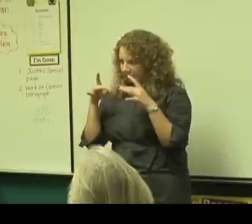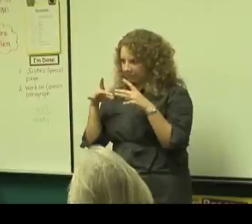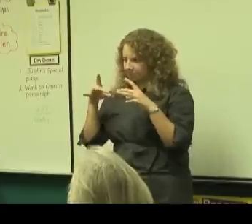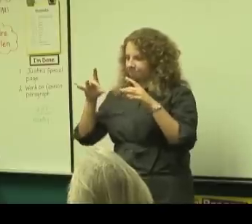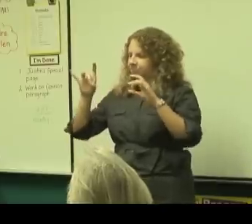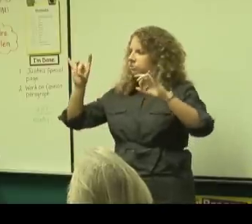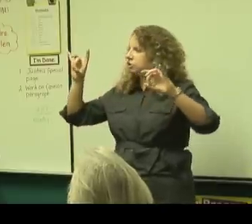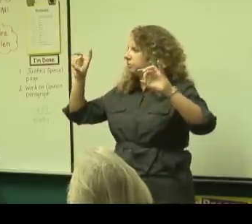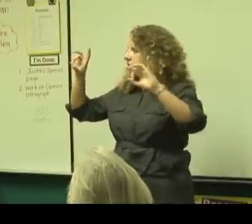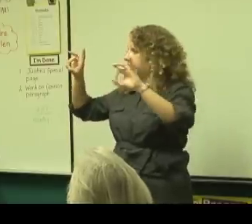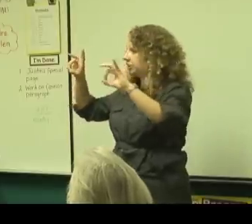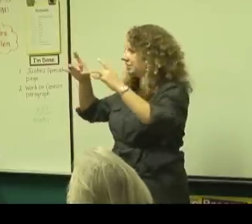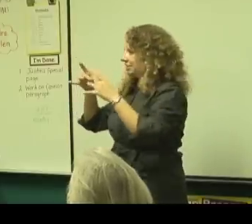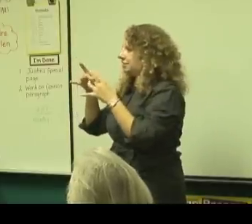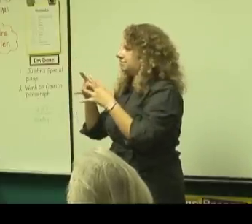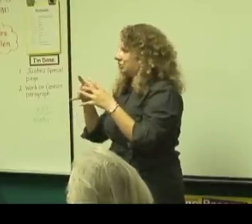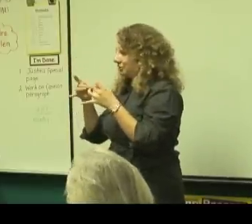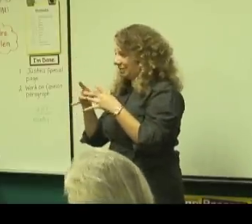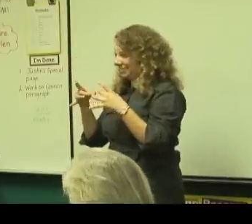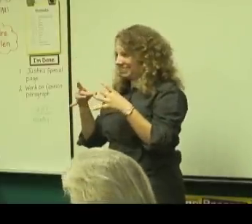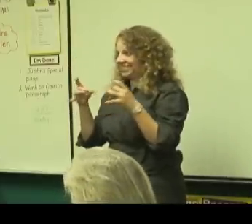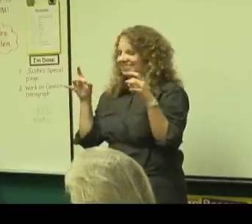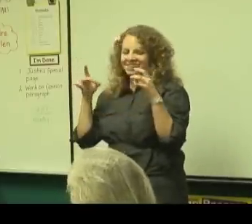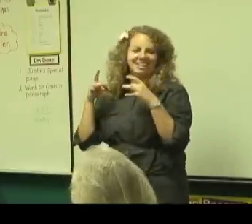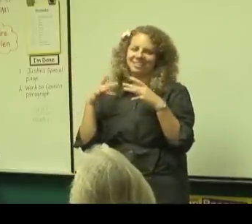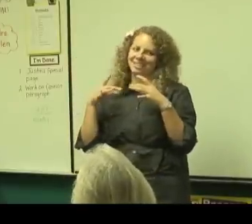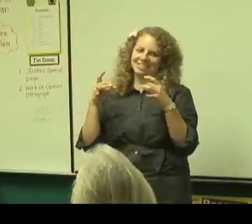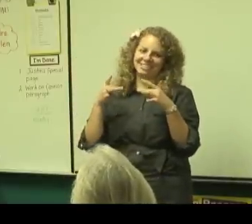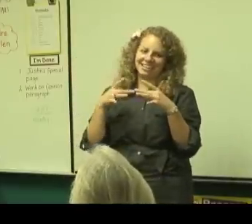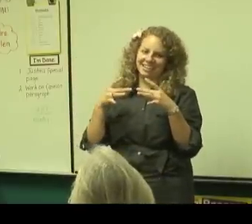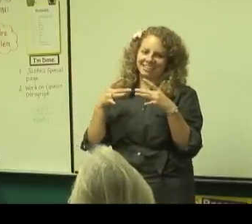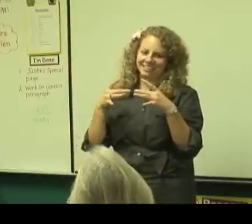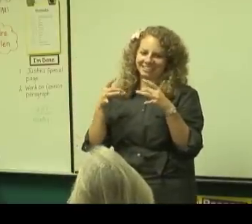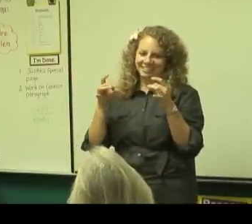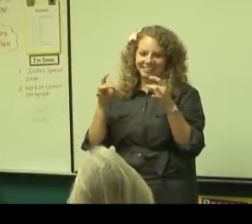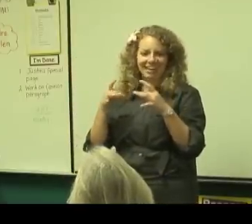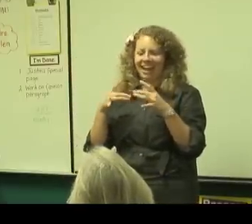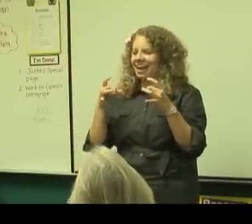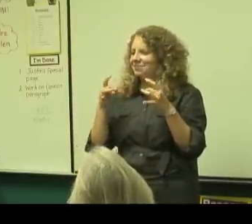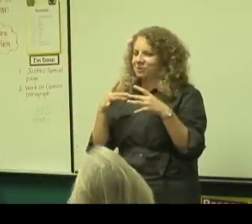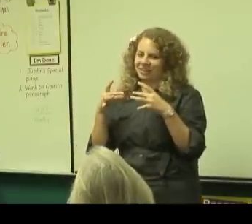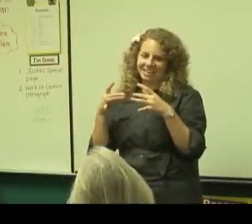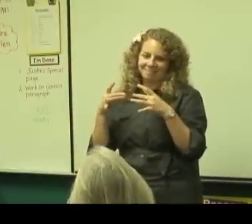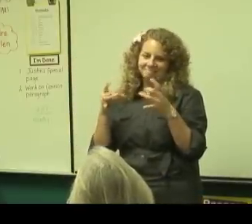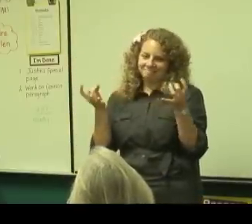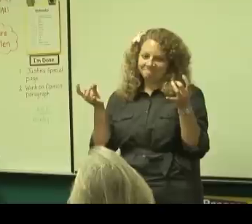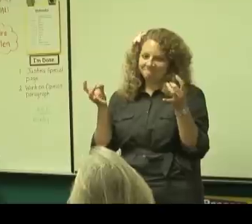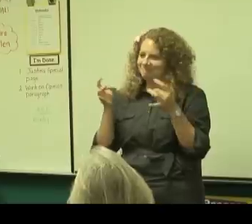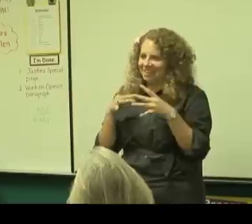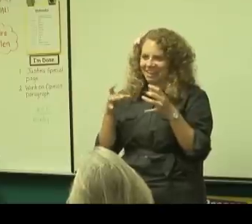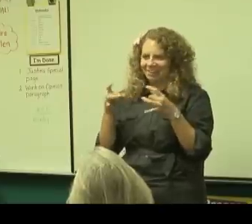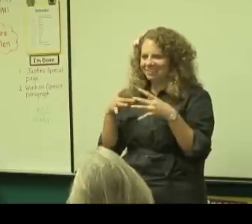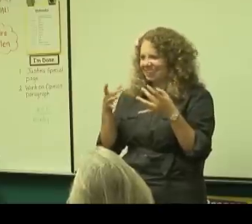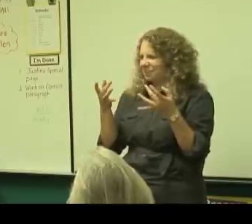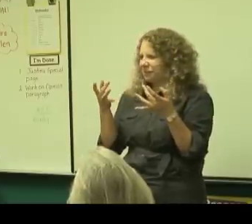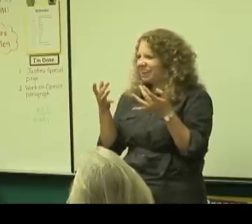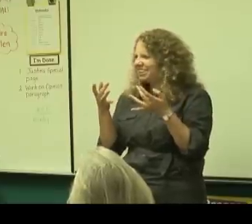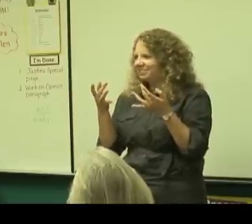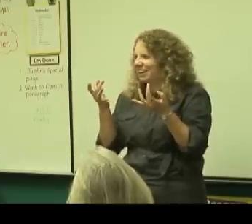Starbucks. So your middle finger is like it's a good sign. I have no idea. I was like, why